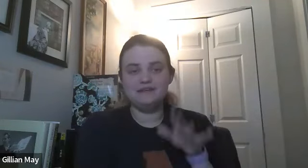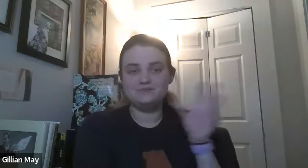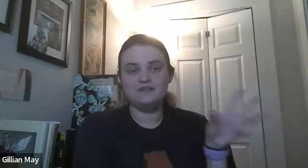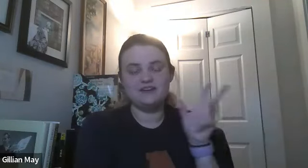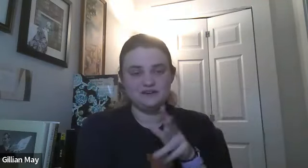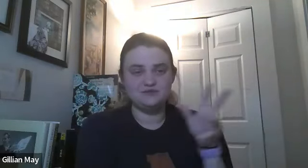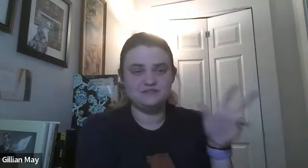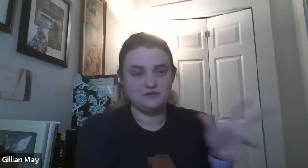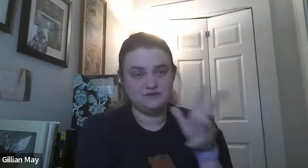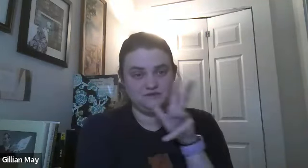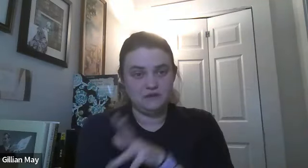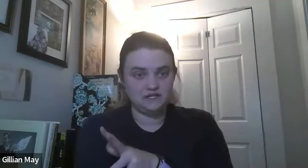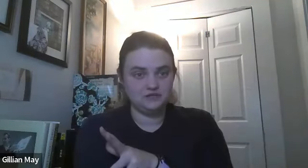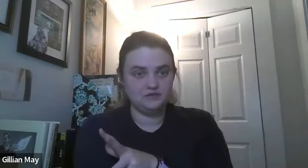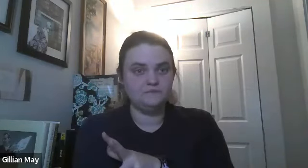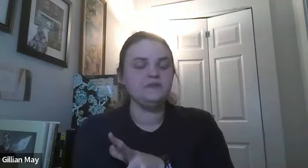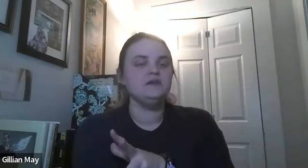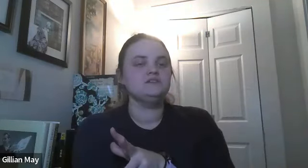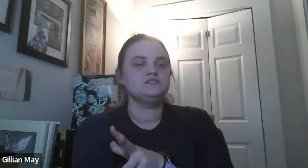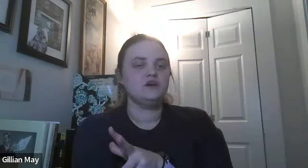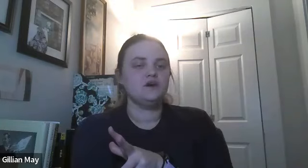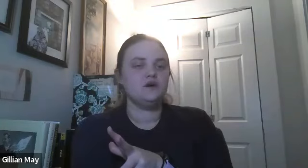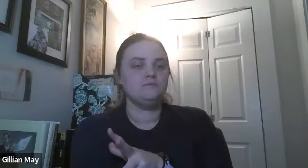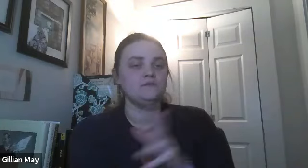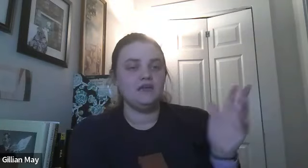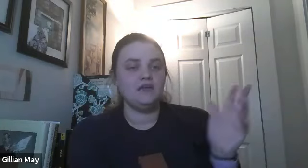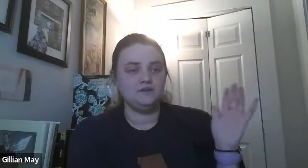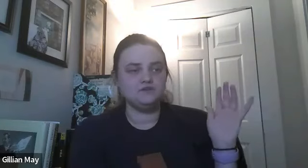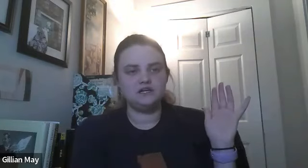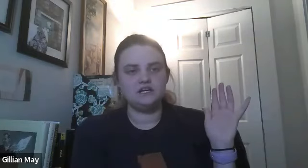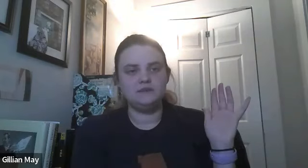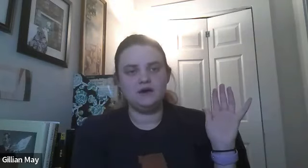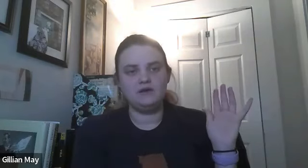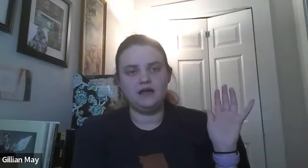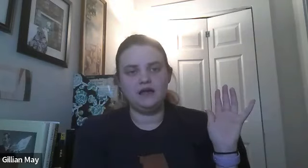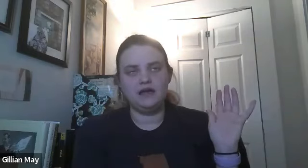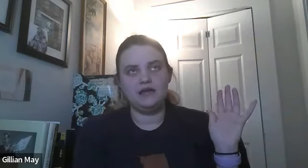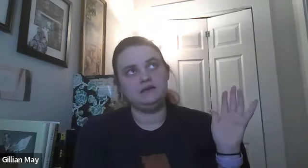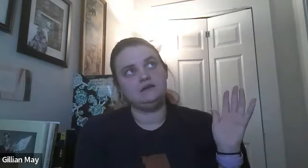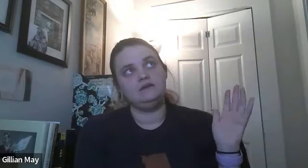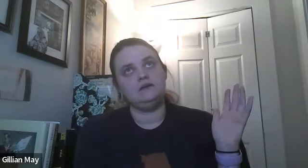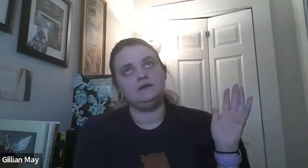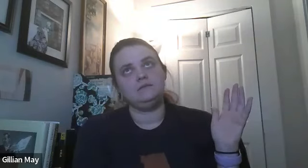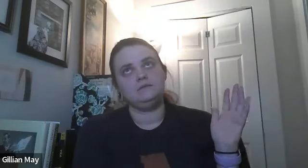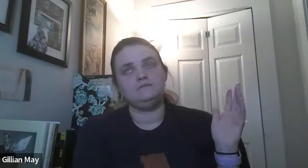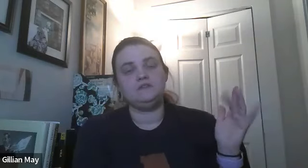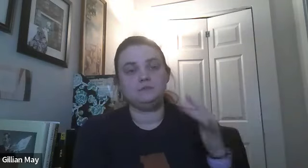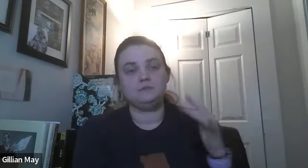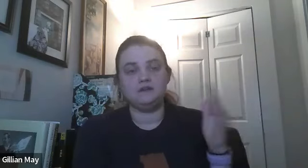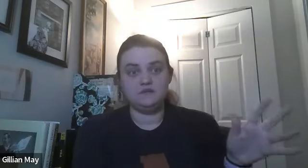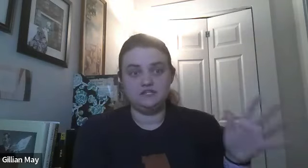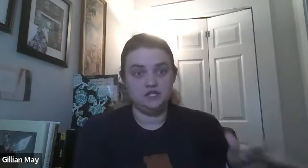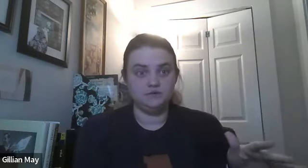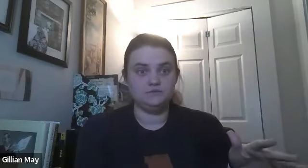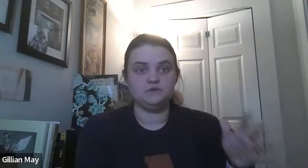is one that also is sort of directional. So if you're talking about like they're friendly to you or